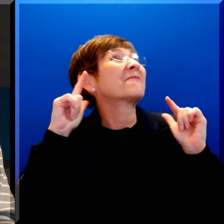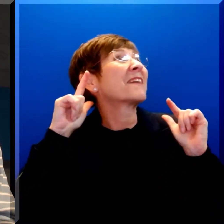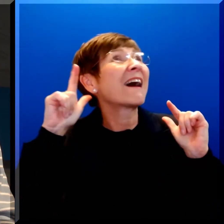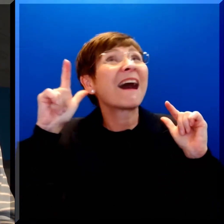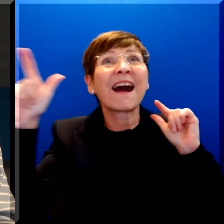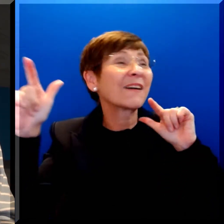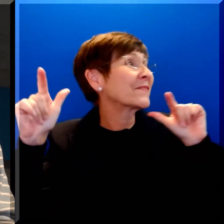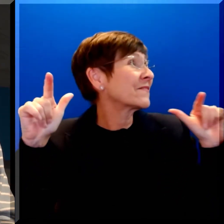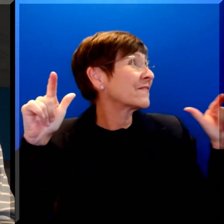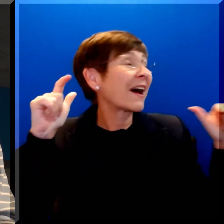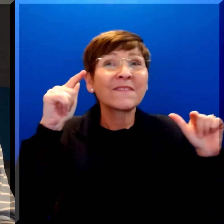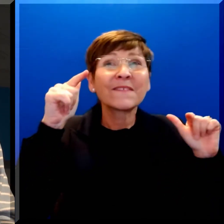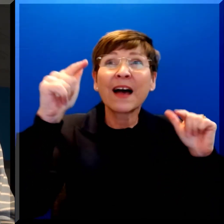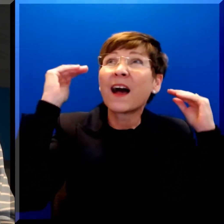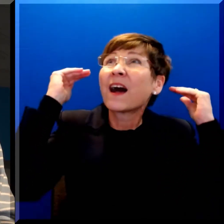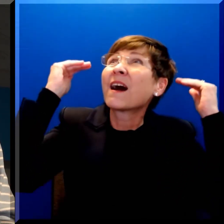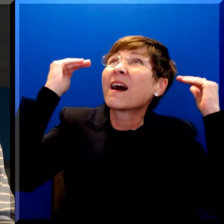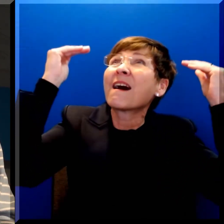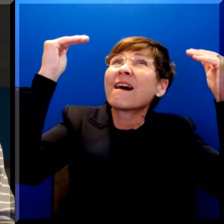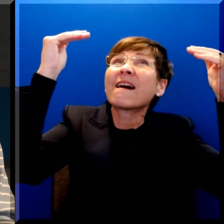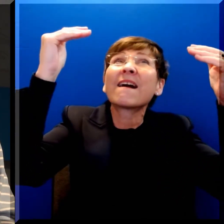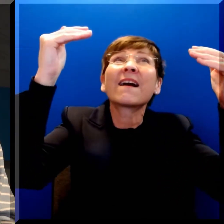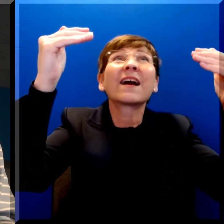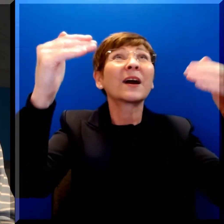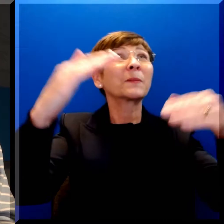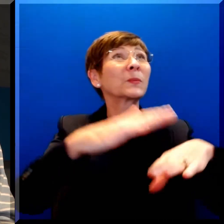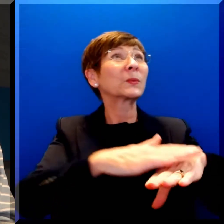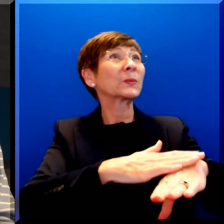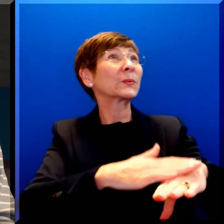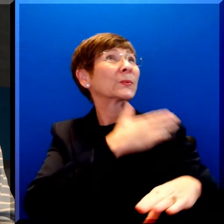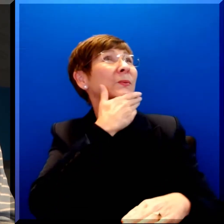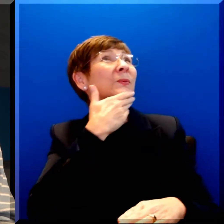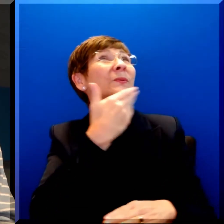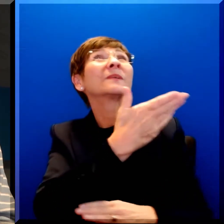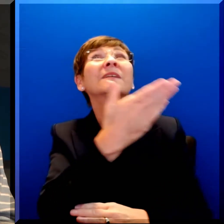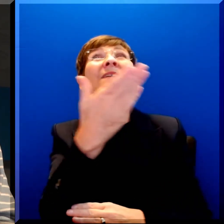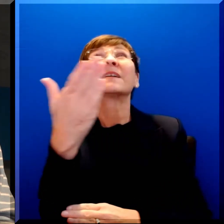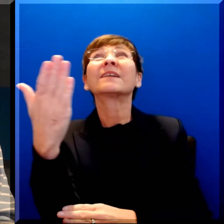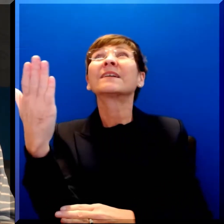so high, in bluenesses beyond compare.